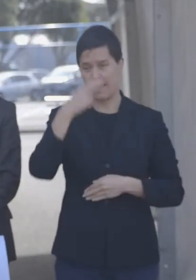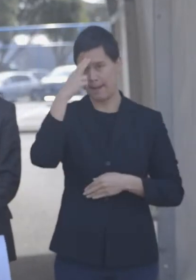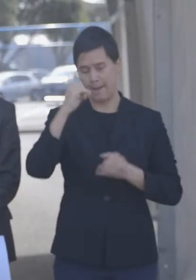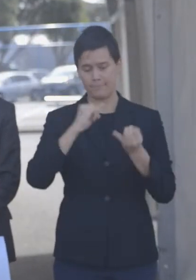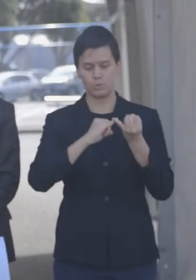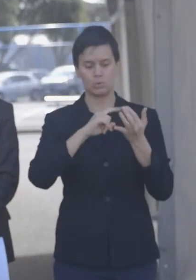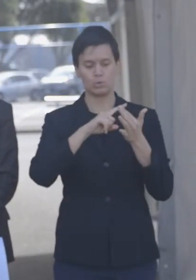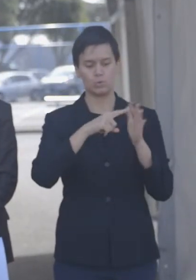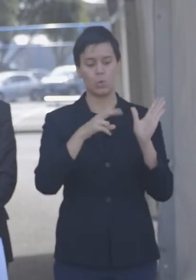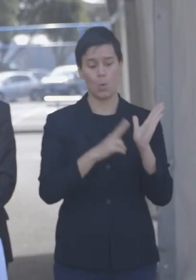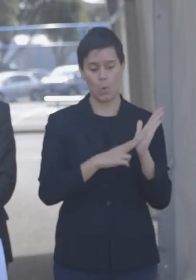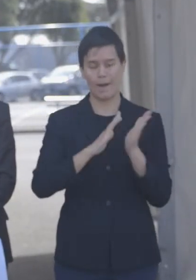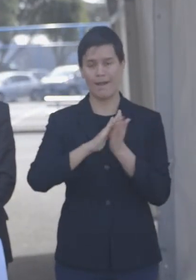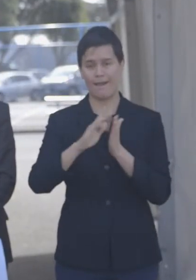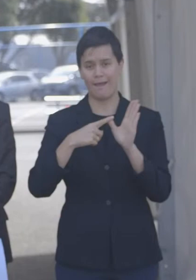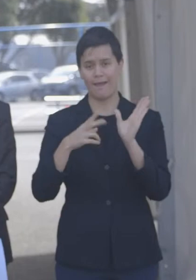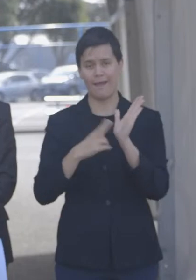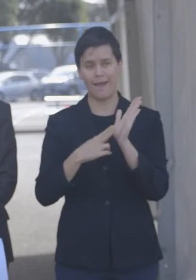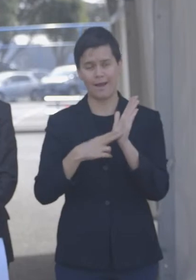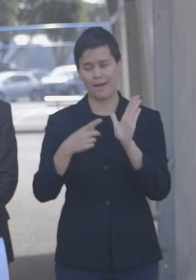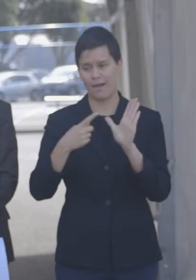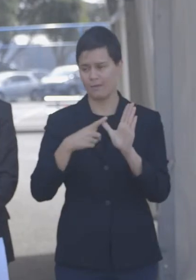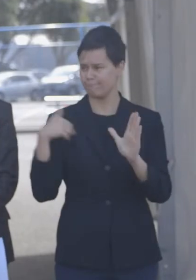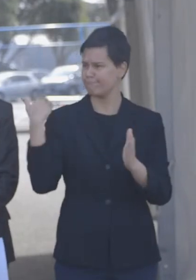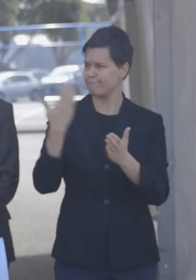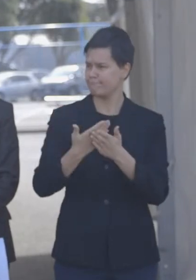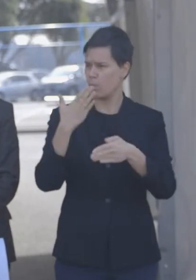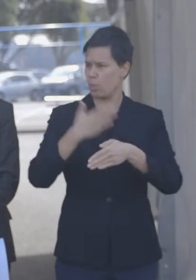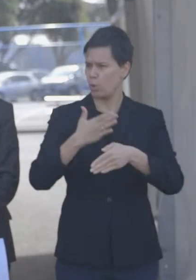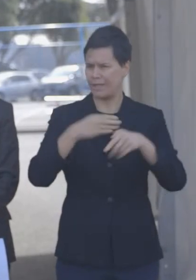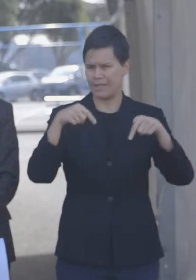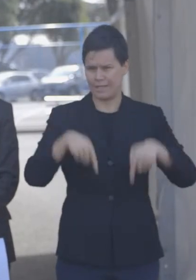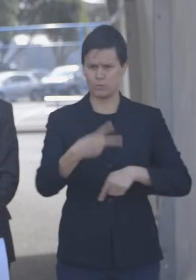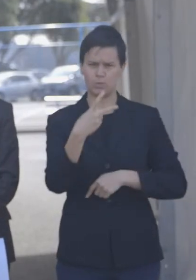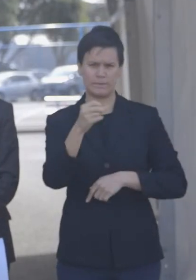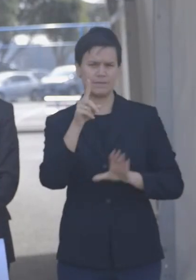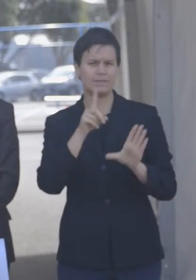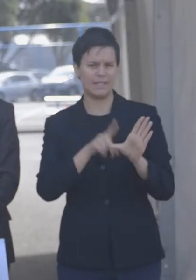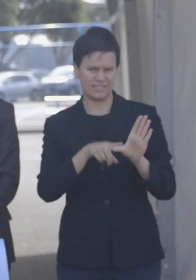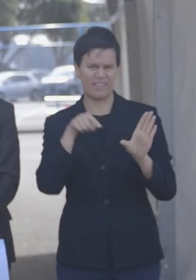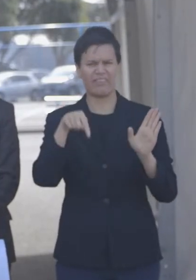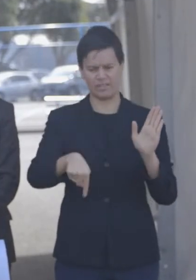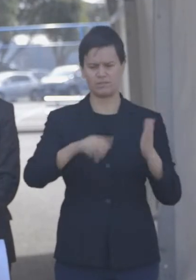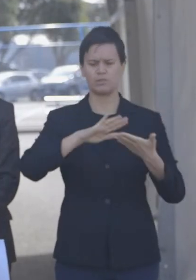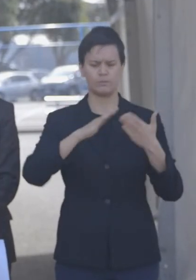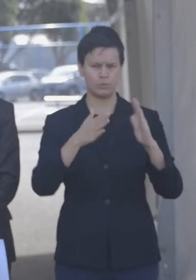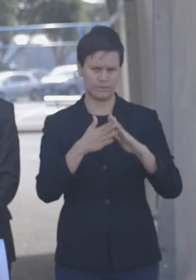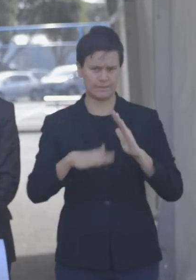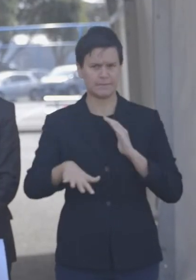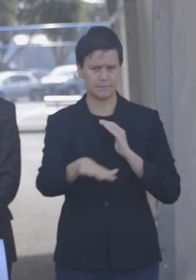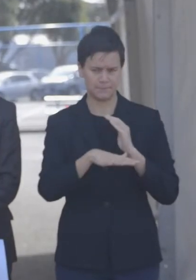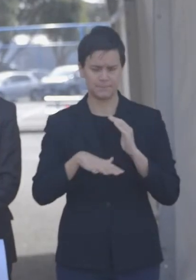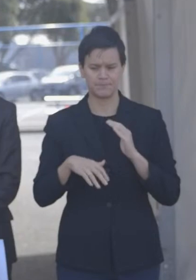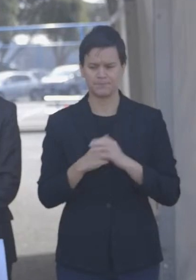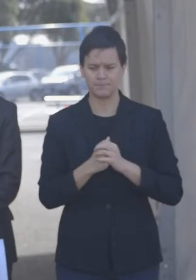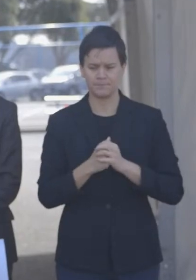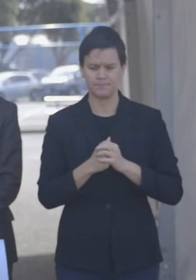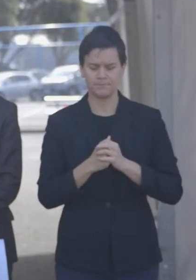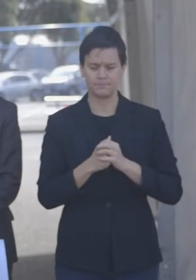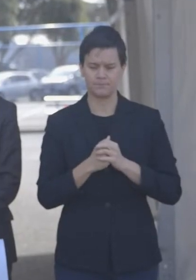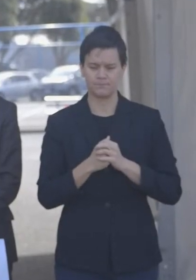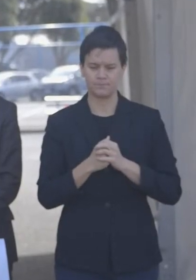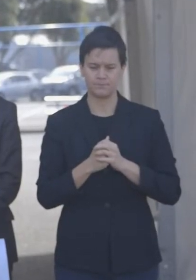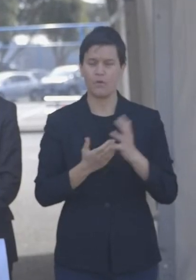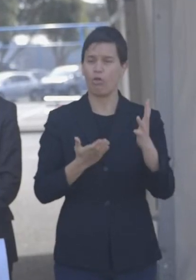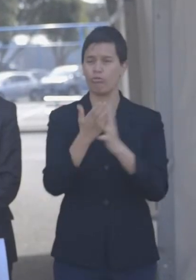I'm a GP. I've been working in this community for nearly 20 years. And I guess what really came to the